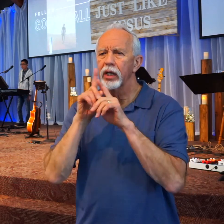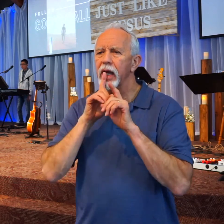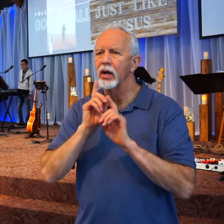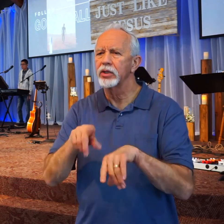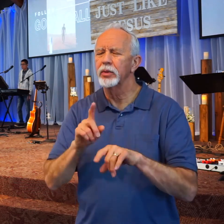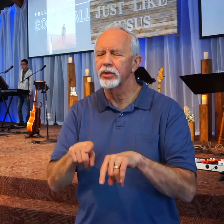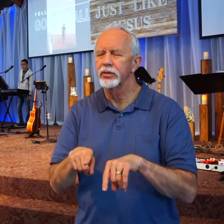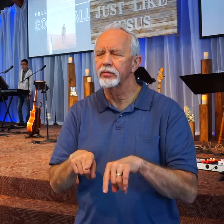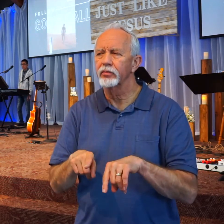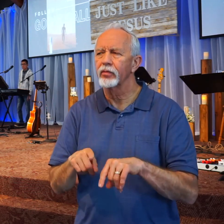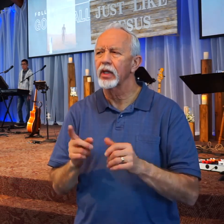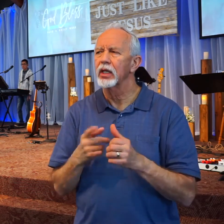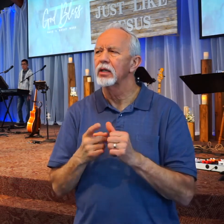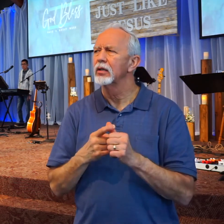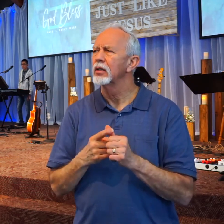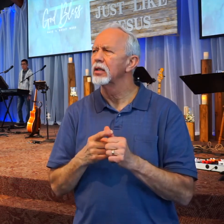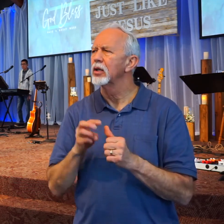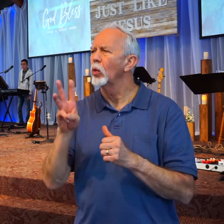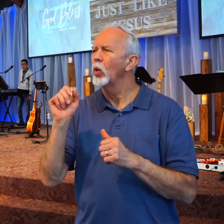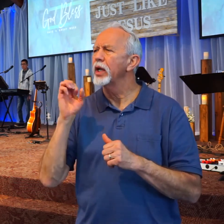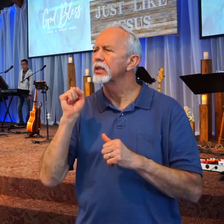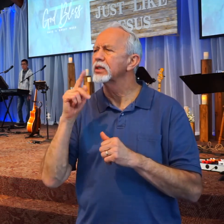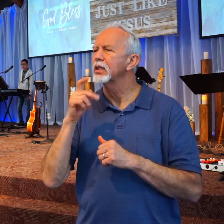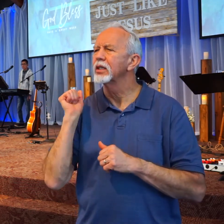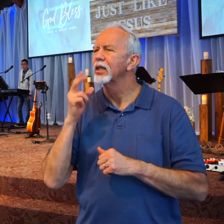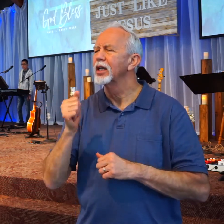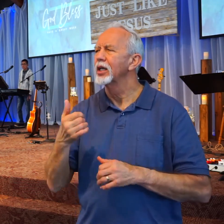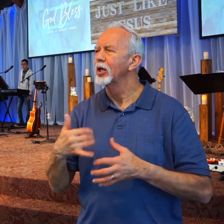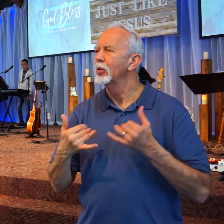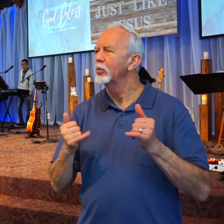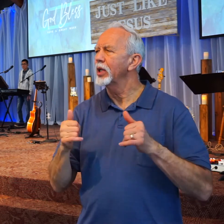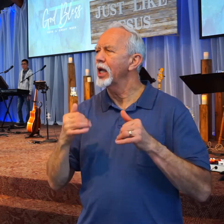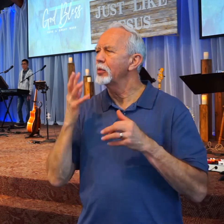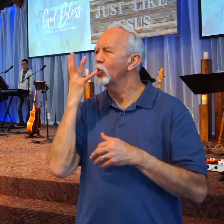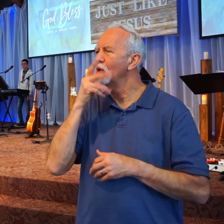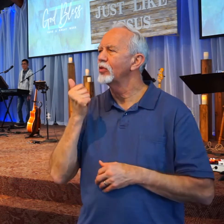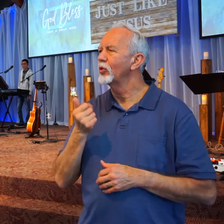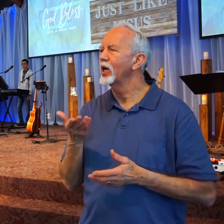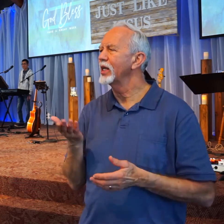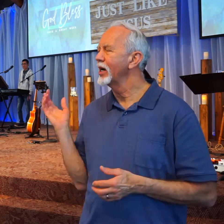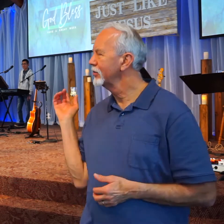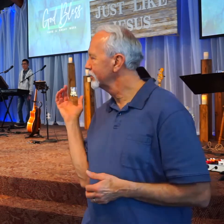attention. First of all, didn't Winston play beautifully right there? I love that.